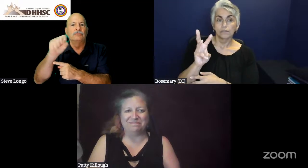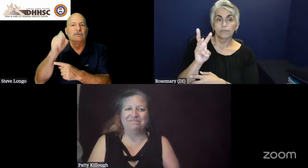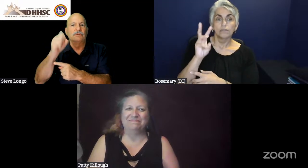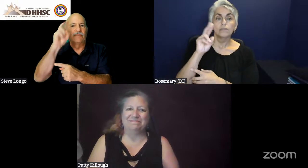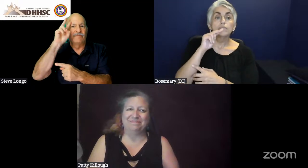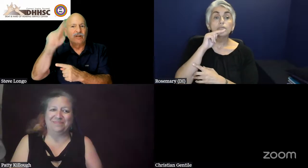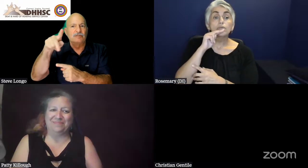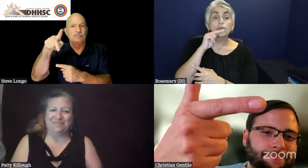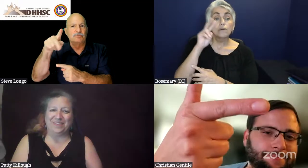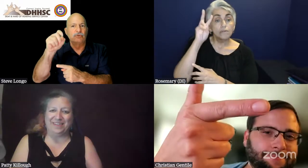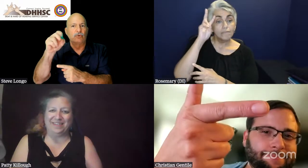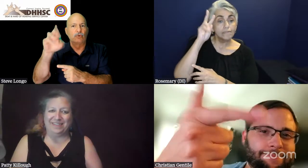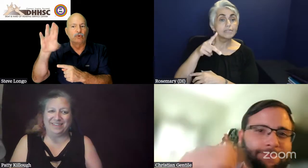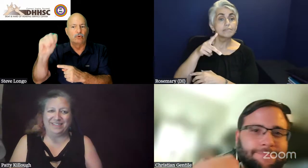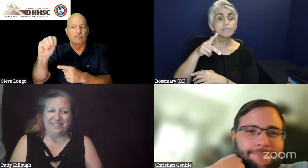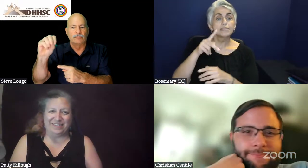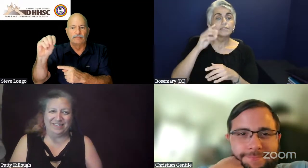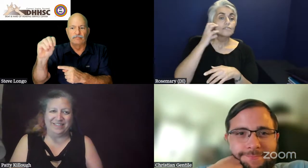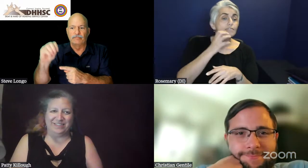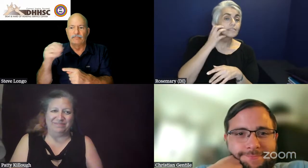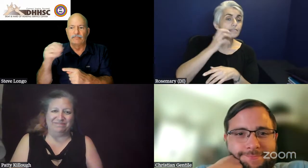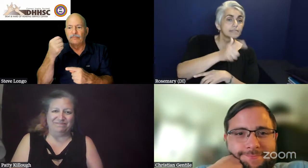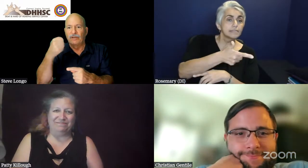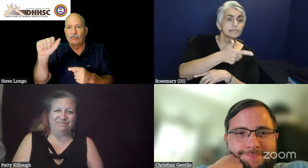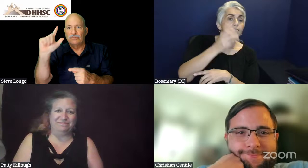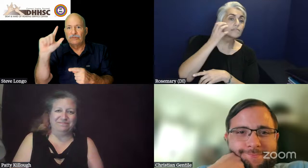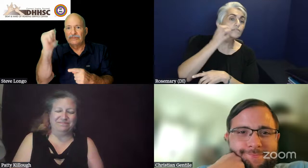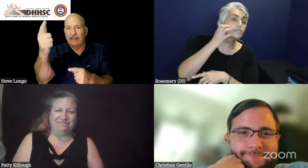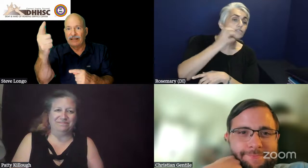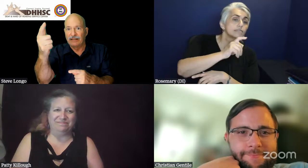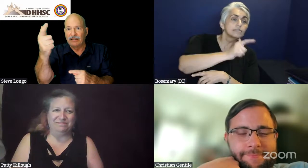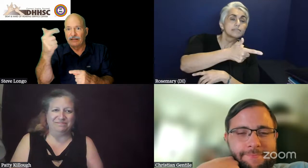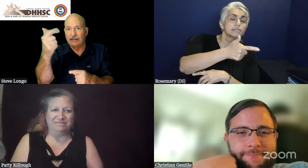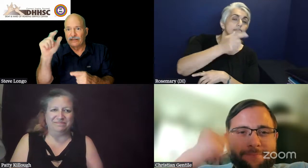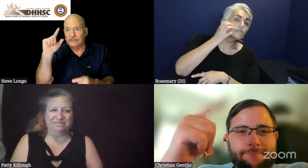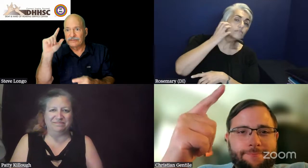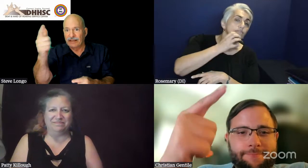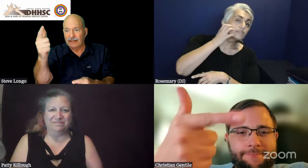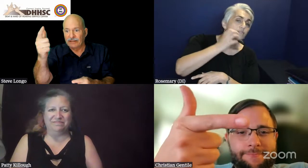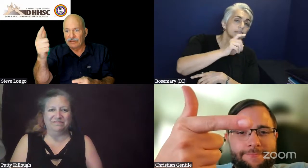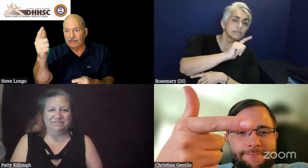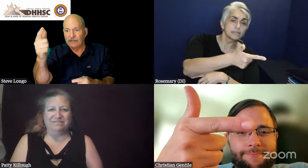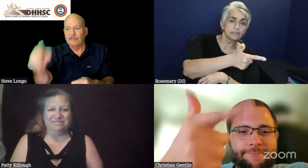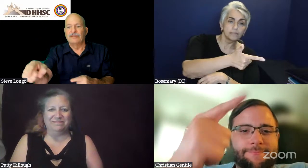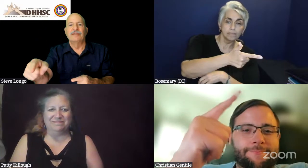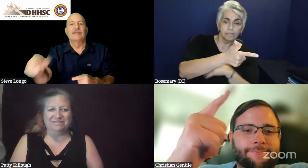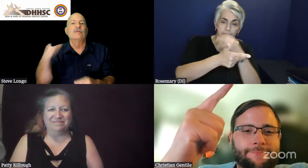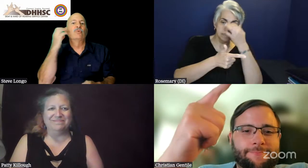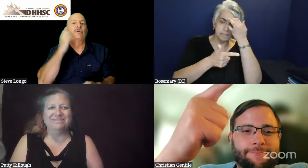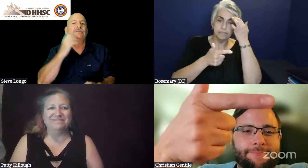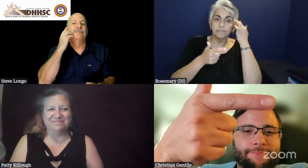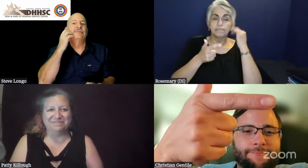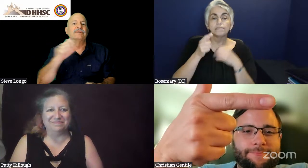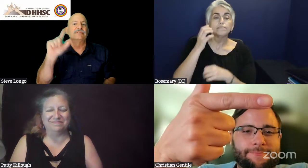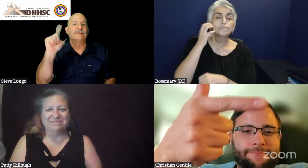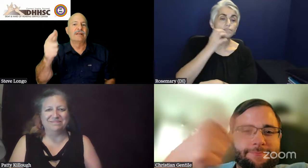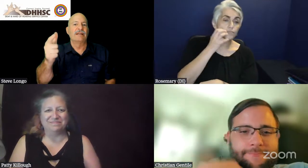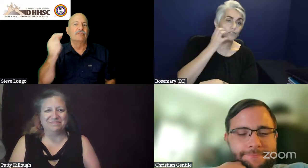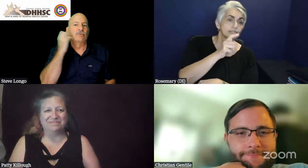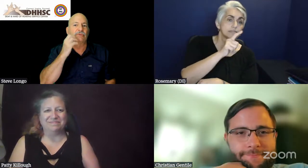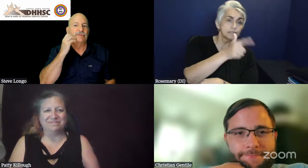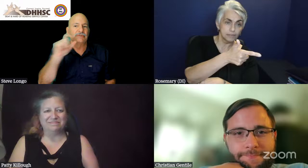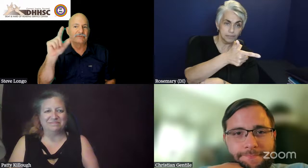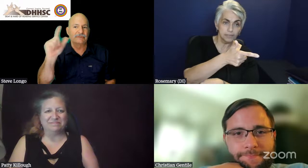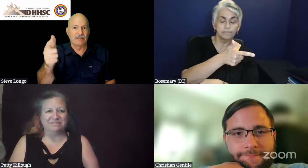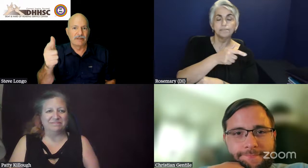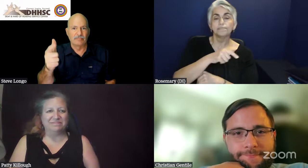renew Nicole's vice presidency term. Anyone seconding that? Christian is saying,